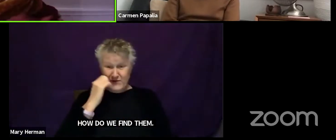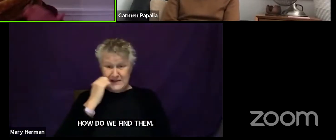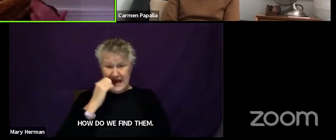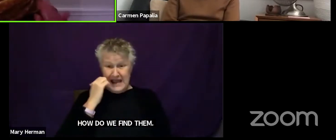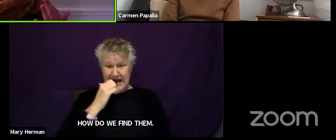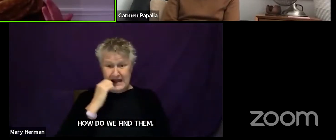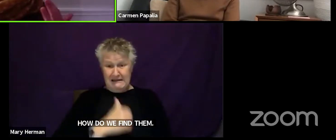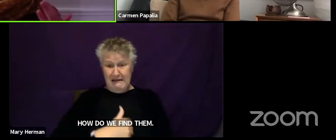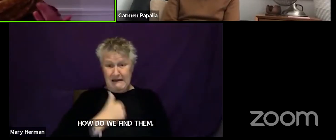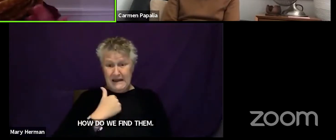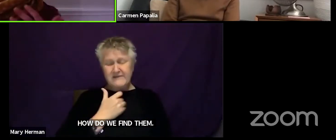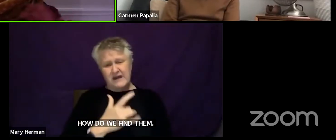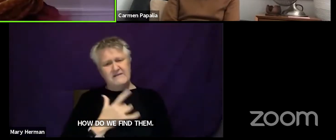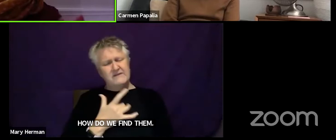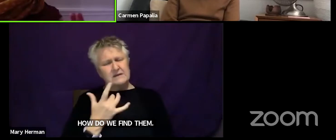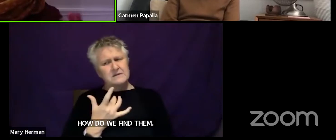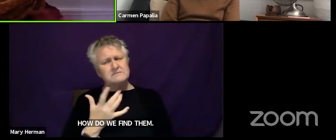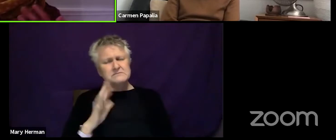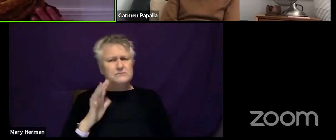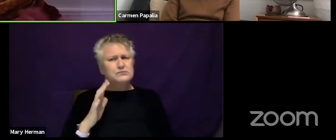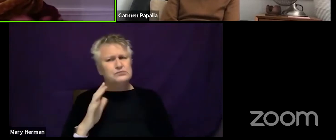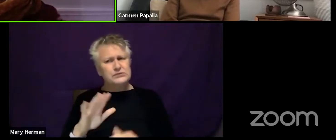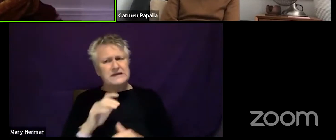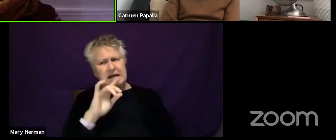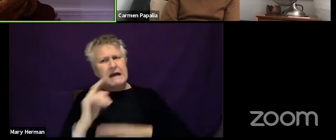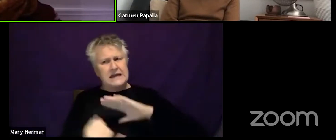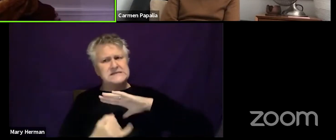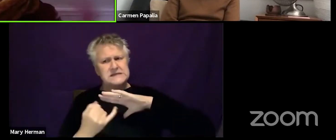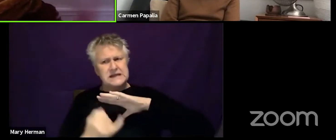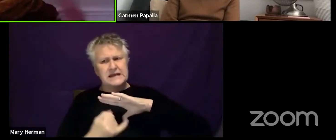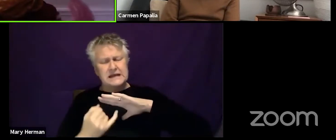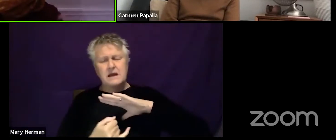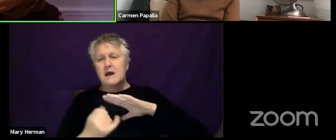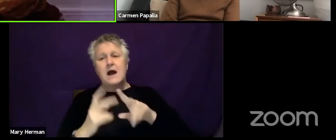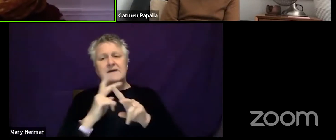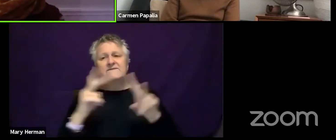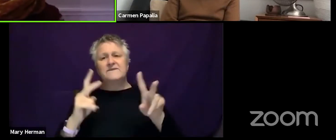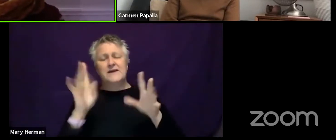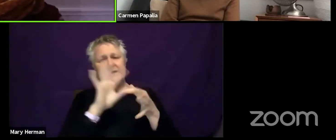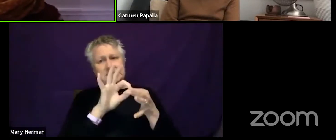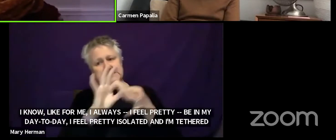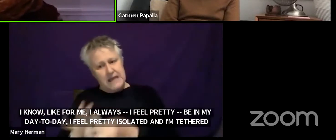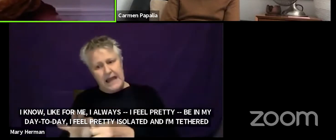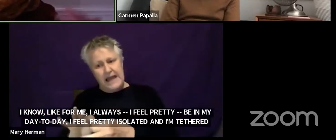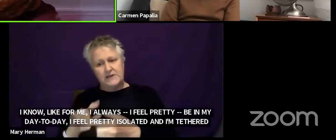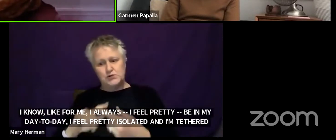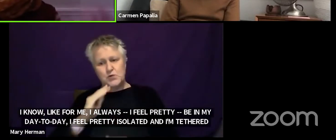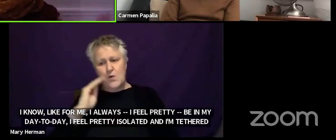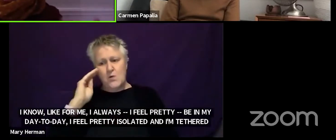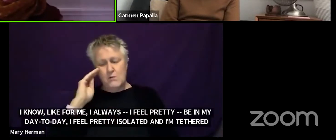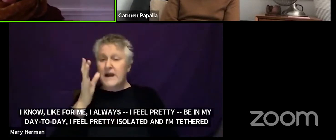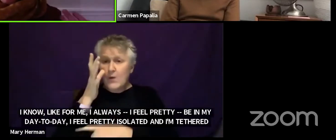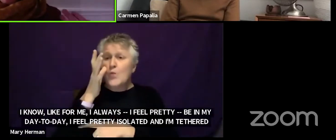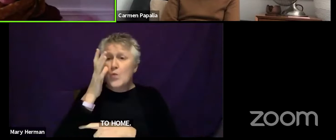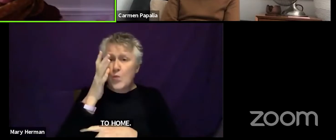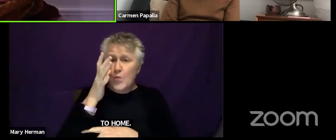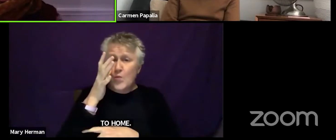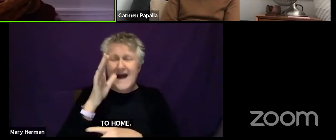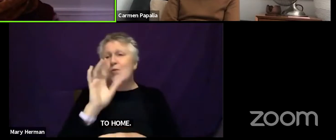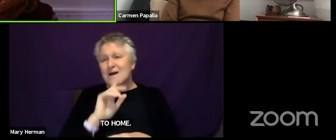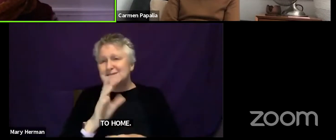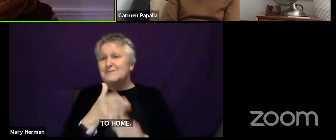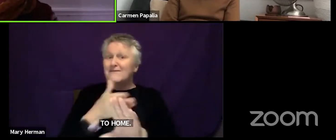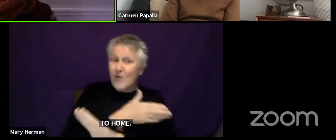and I'm very tethered to home. Like I will be after the pandemic. I was before. Anyhow,